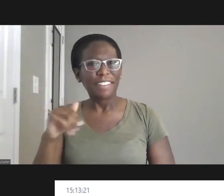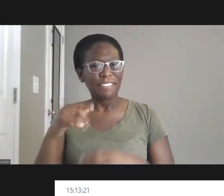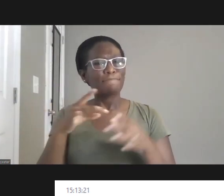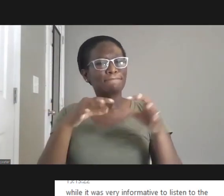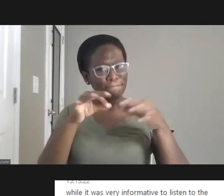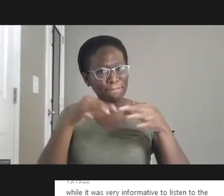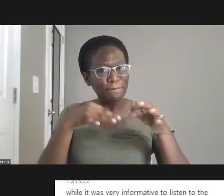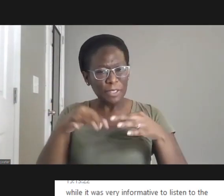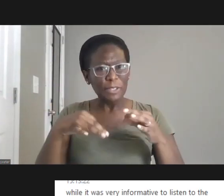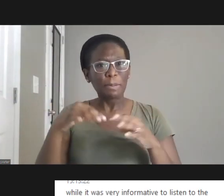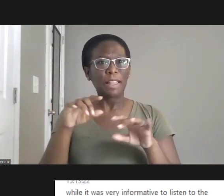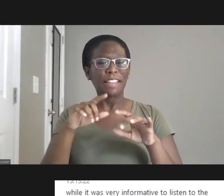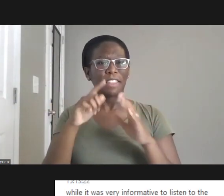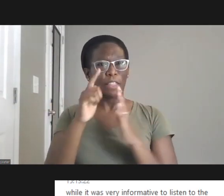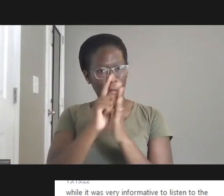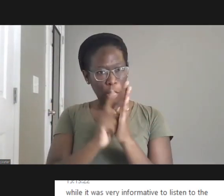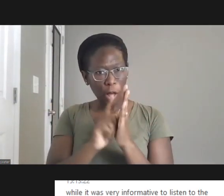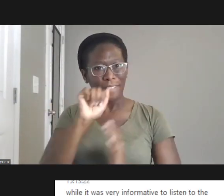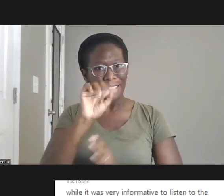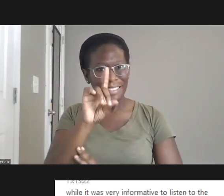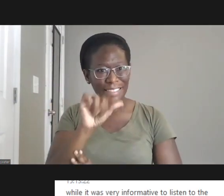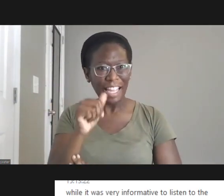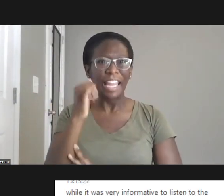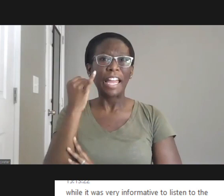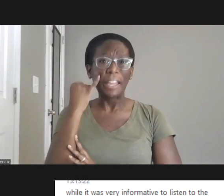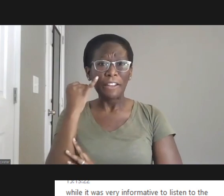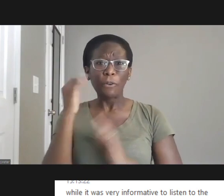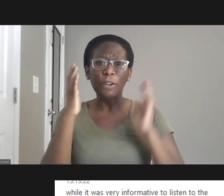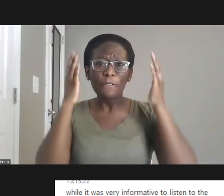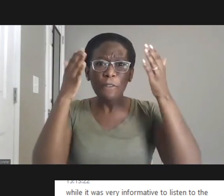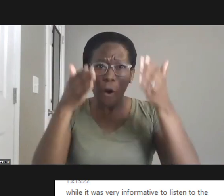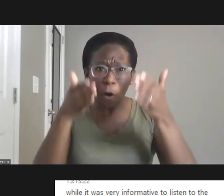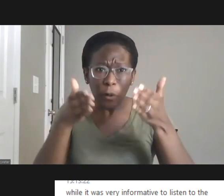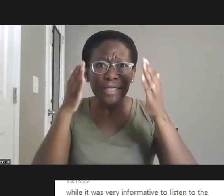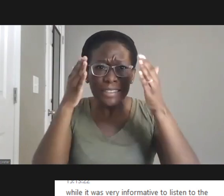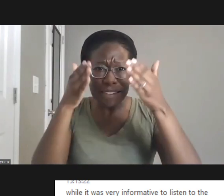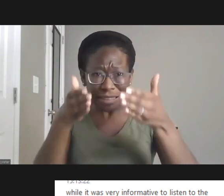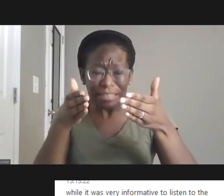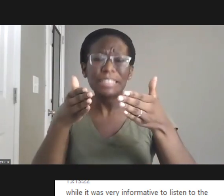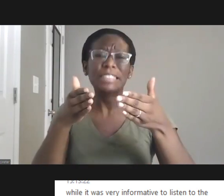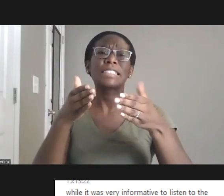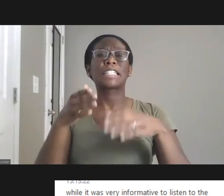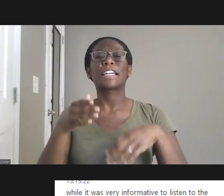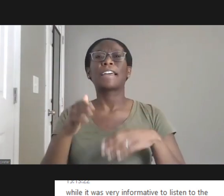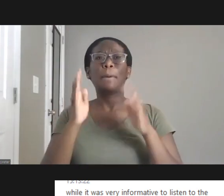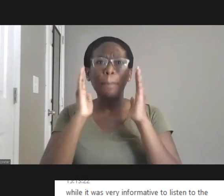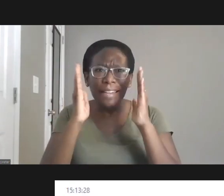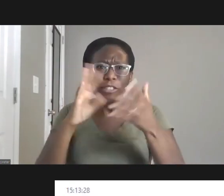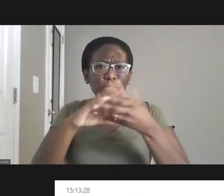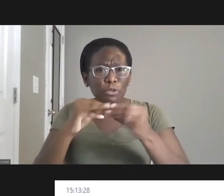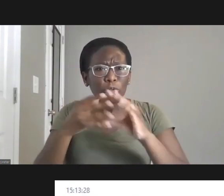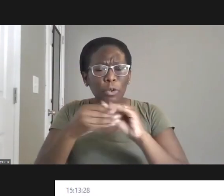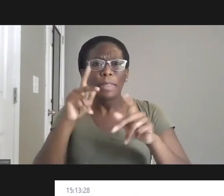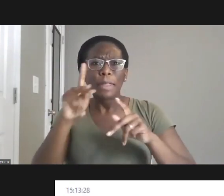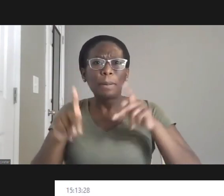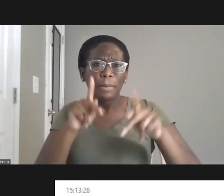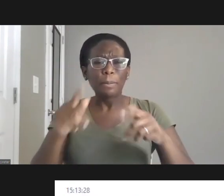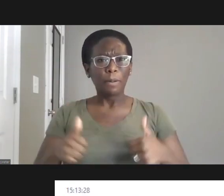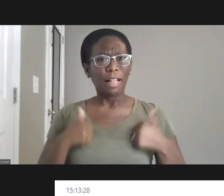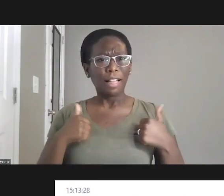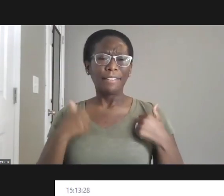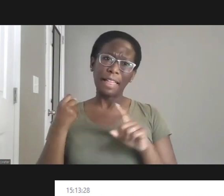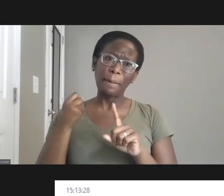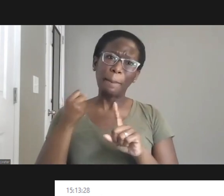if we really hone in and listen to the stories of the people whose lives are impacted by